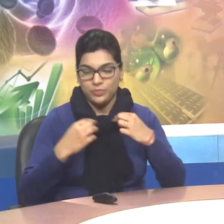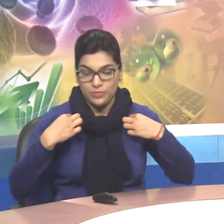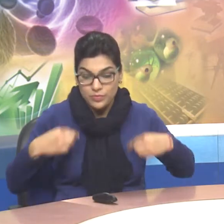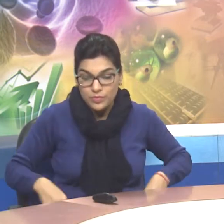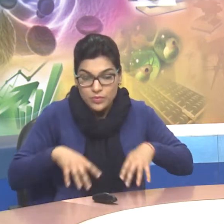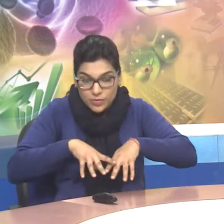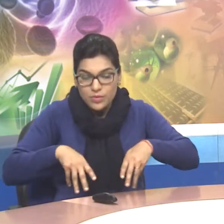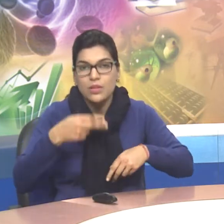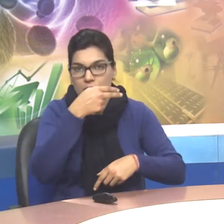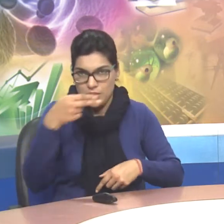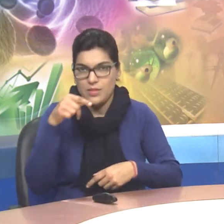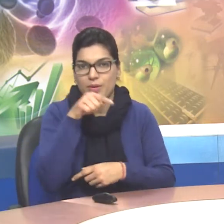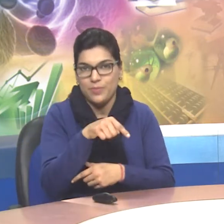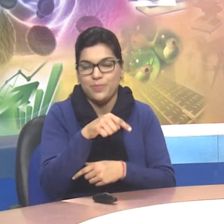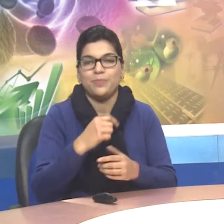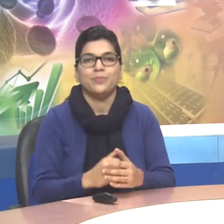Bharatanatyam, her sister.